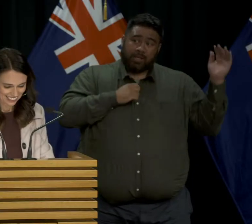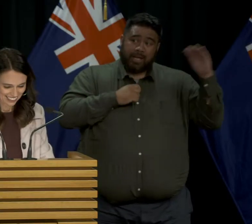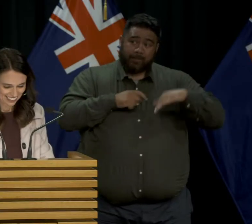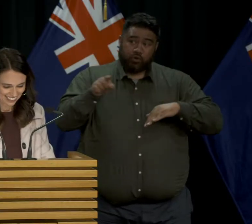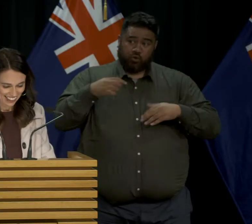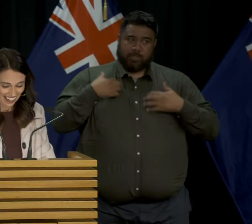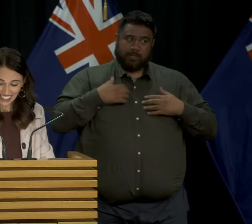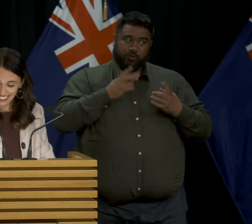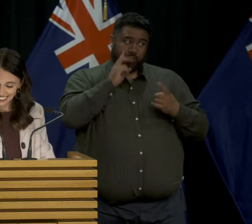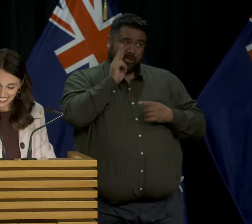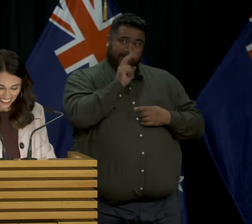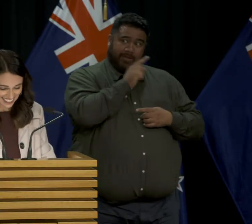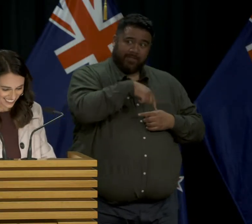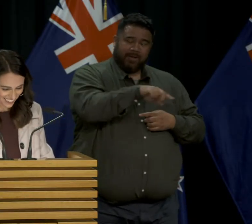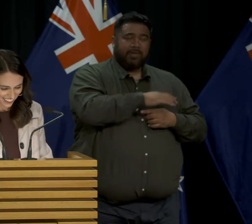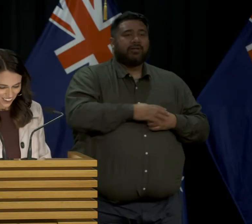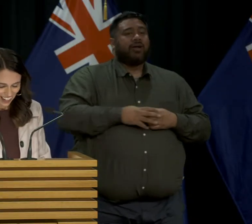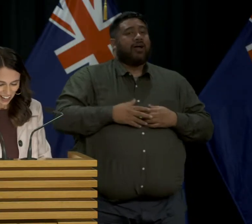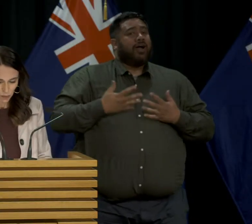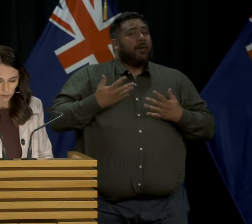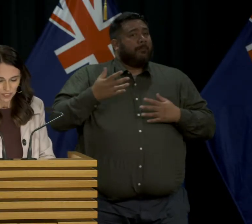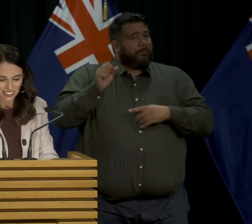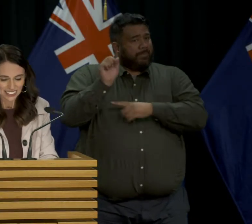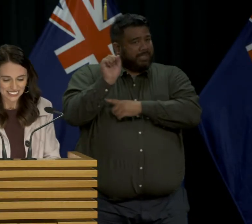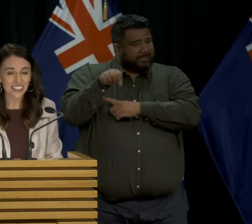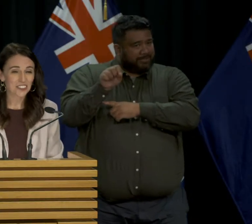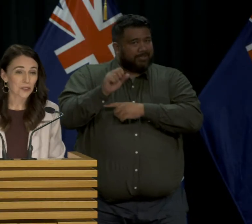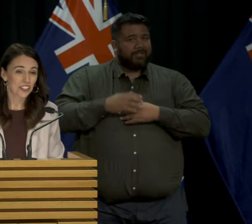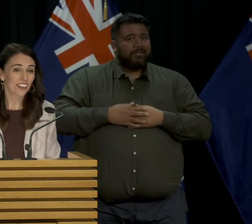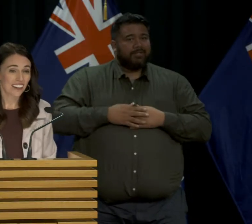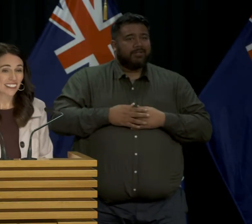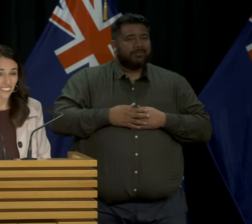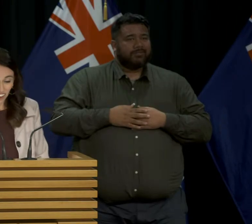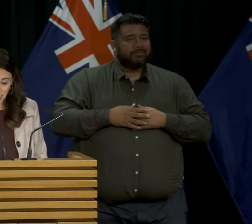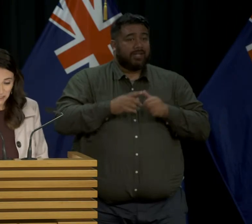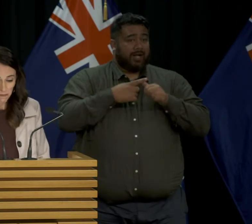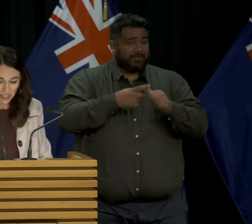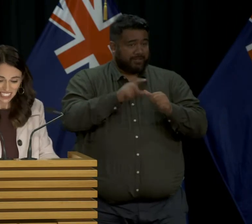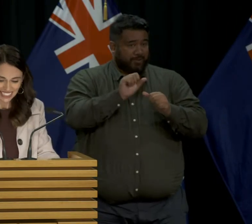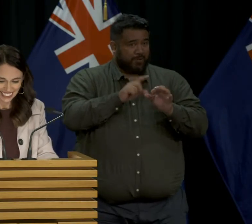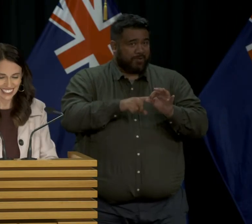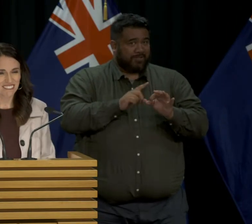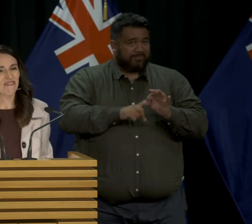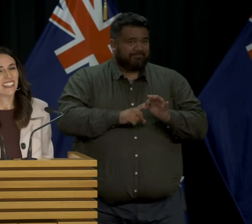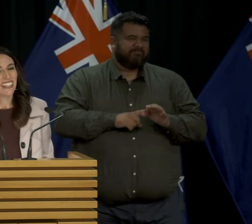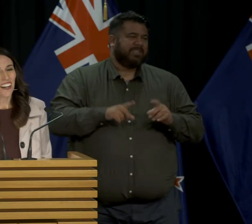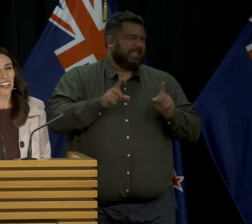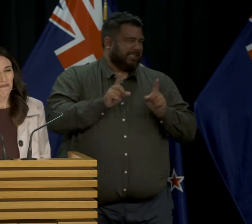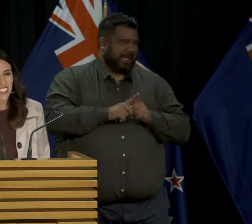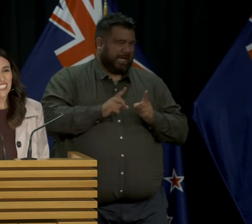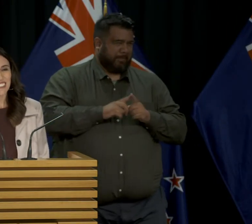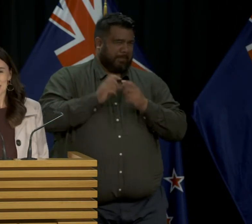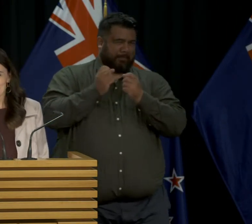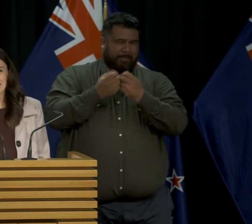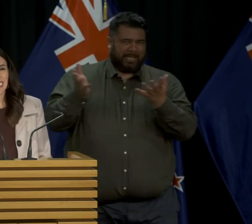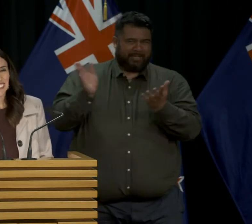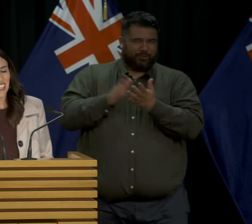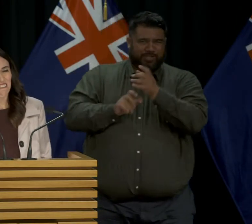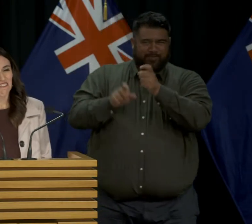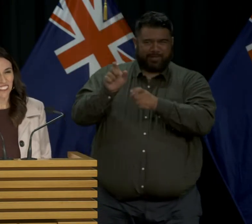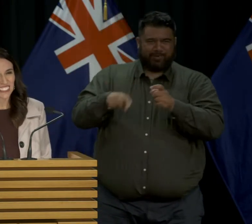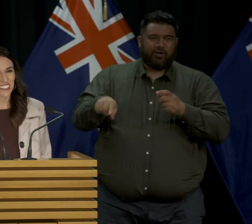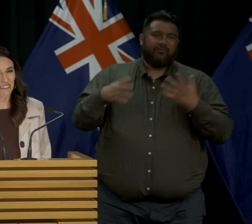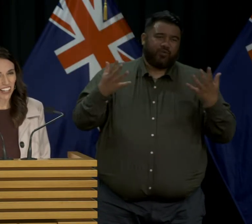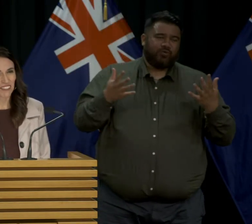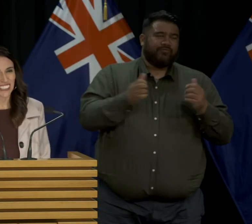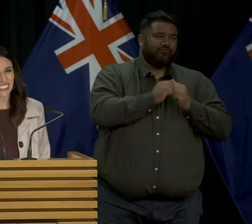forward to seeing? Yes. To answer your question, I like many New Zealanders